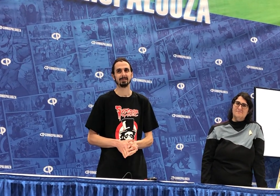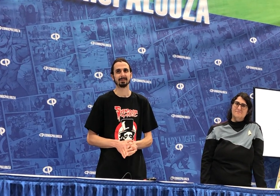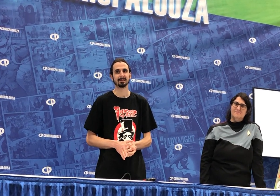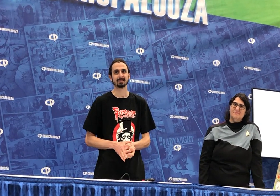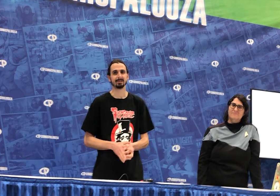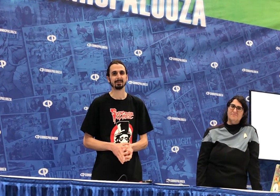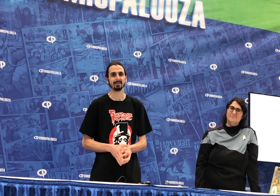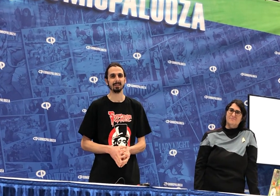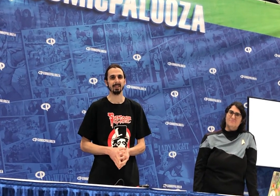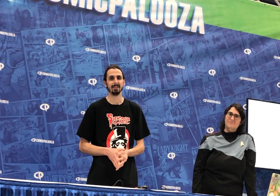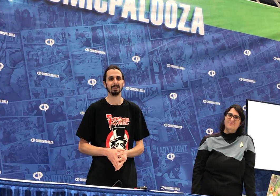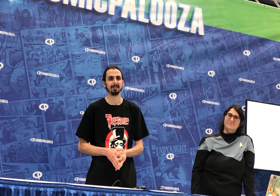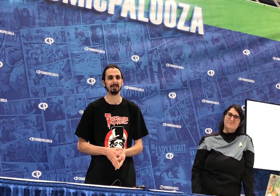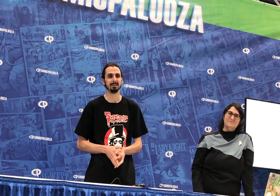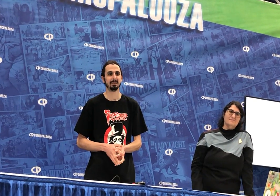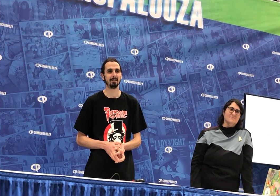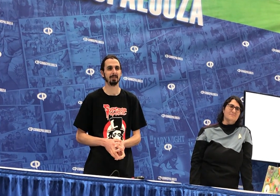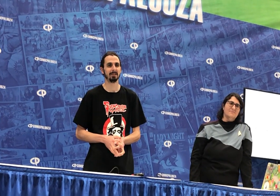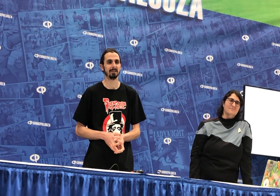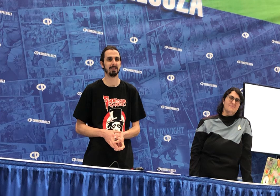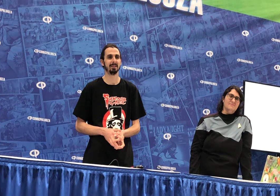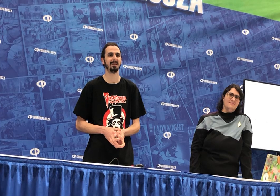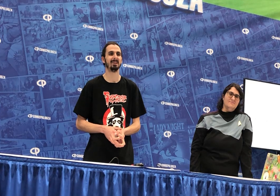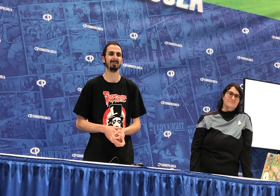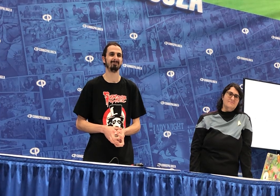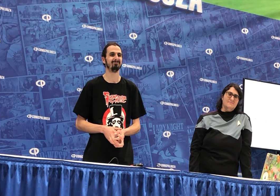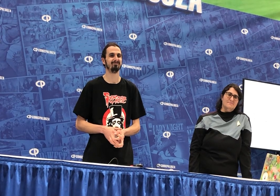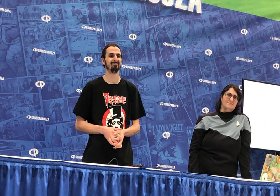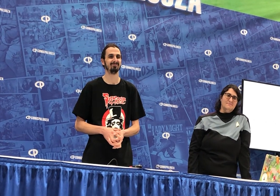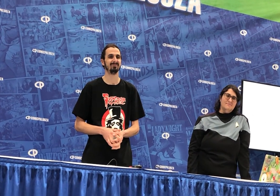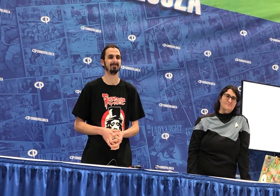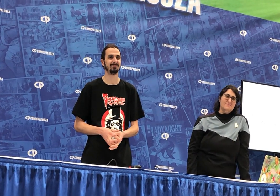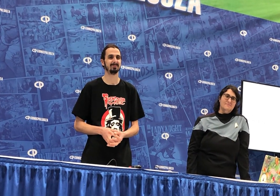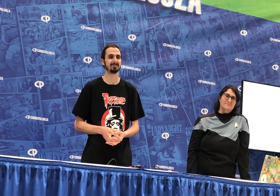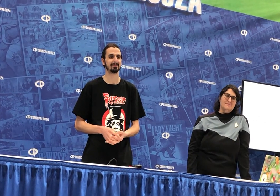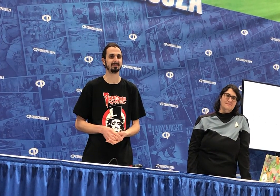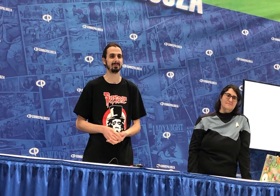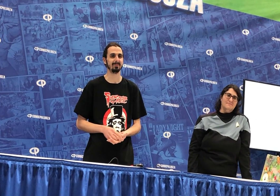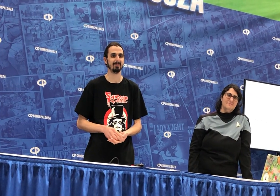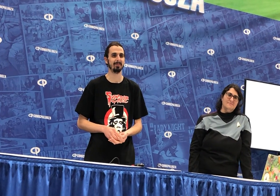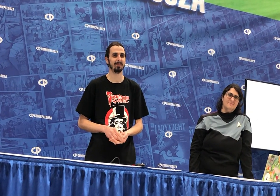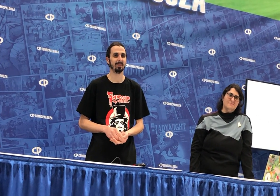It's like different studios, like Cartoon Saloon.